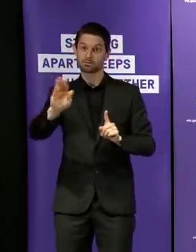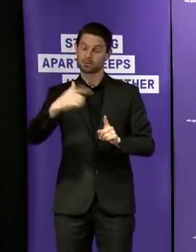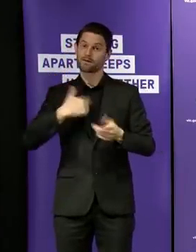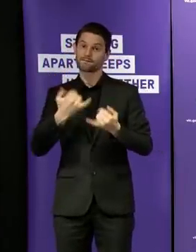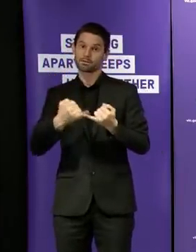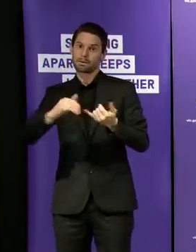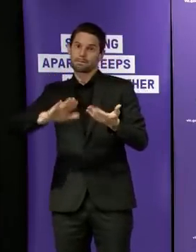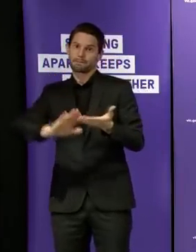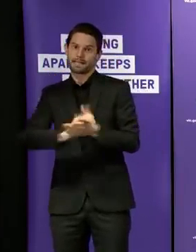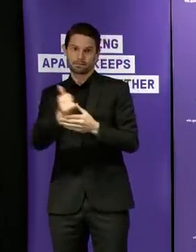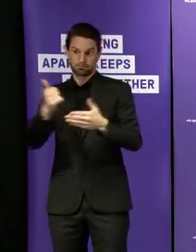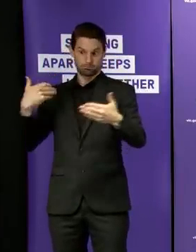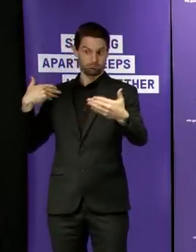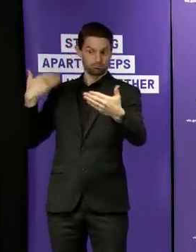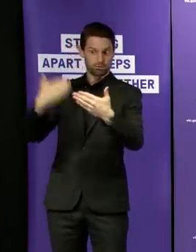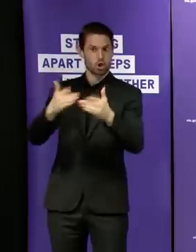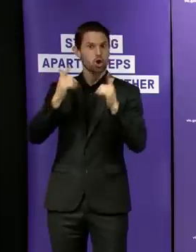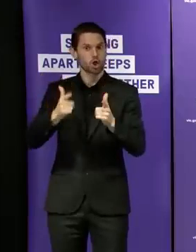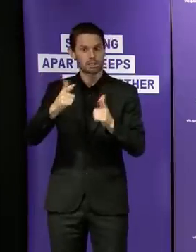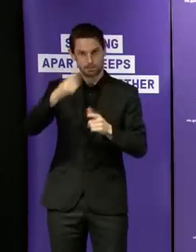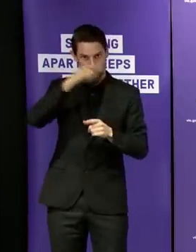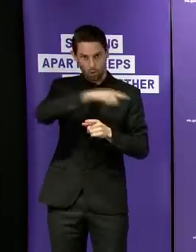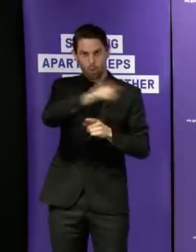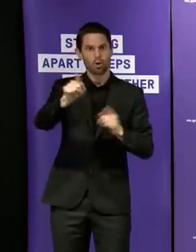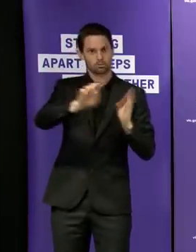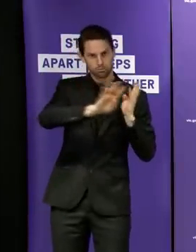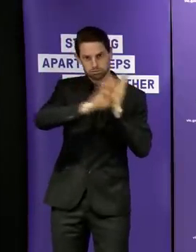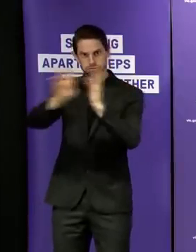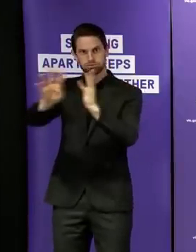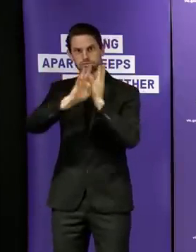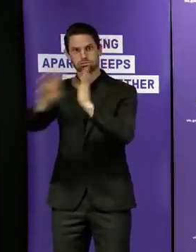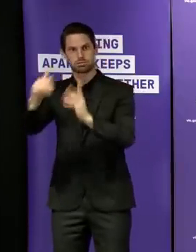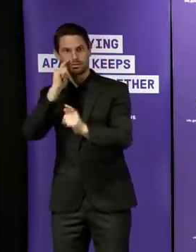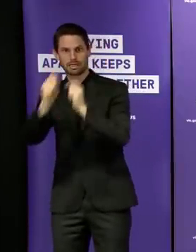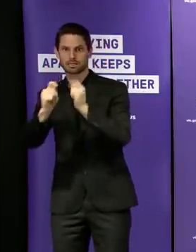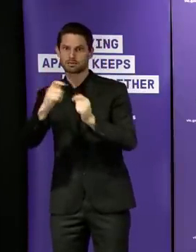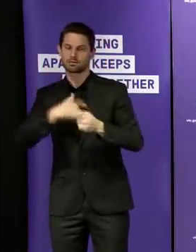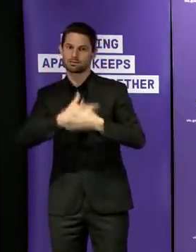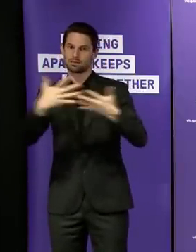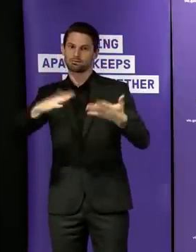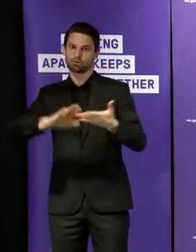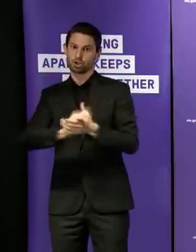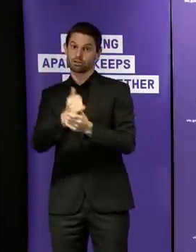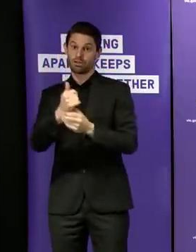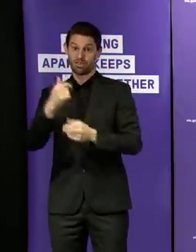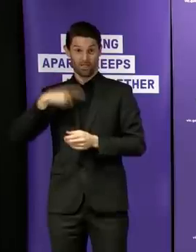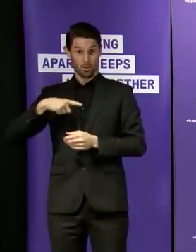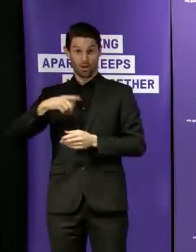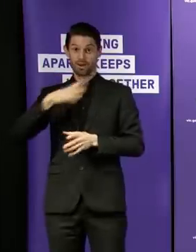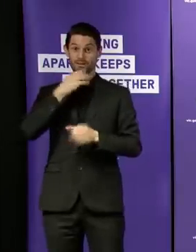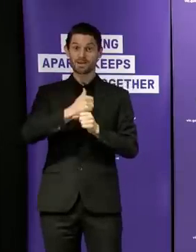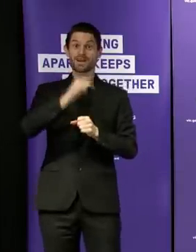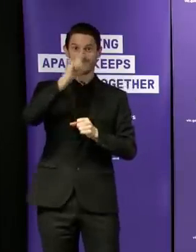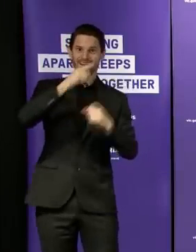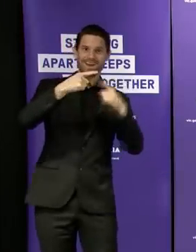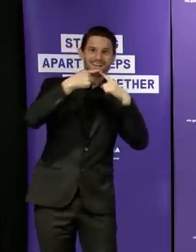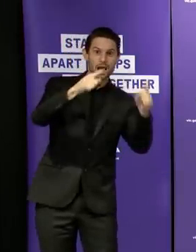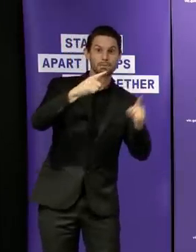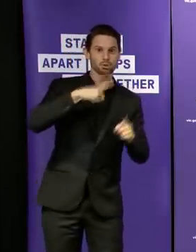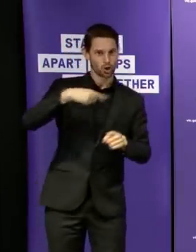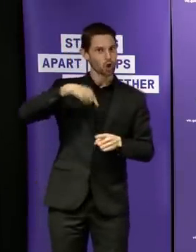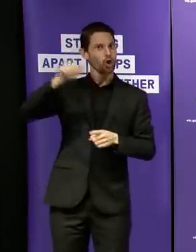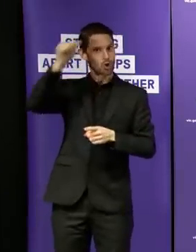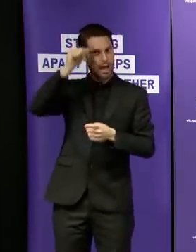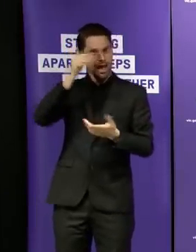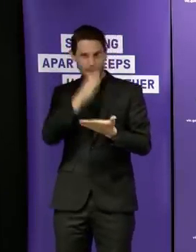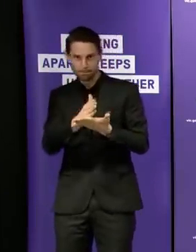across the course of the week we've seen those numbers very high, and that does give us great confidence to be able to make the announcements we're making today, and we want to